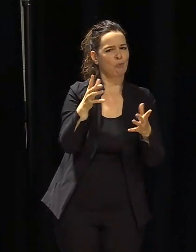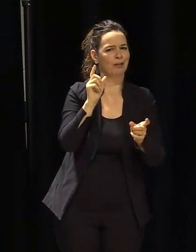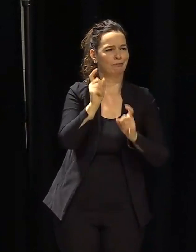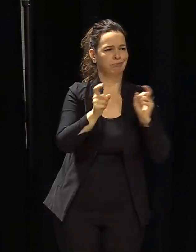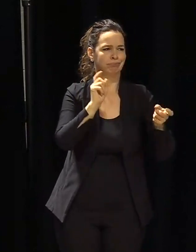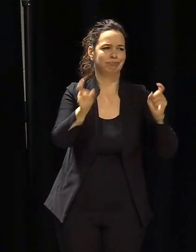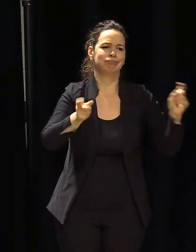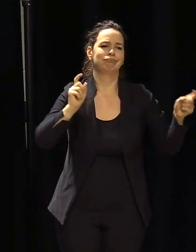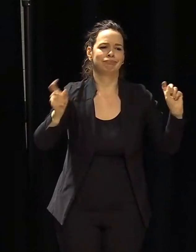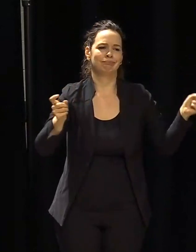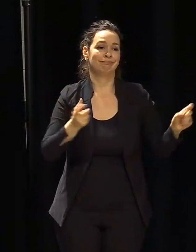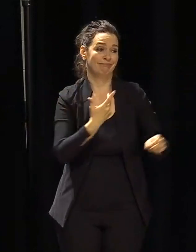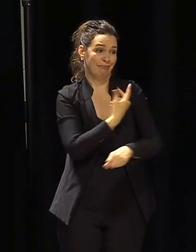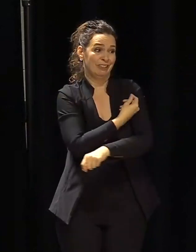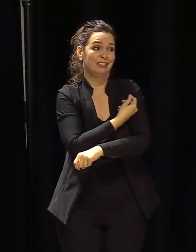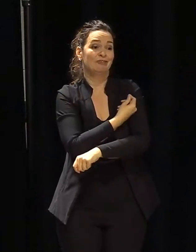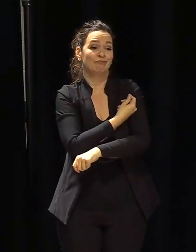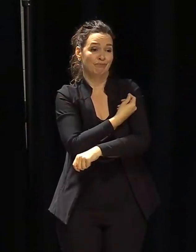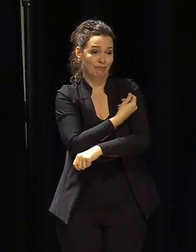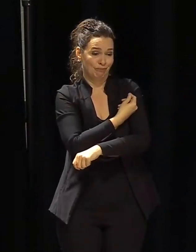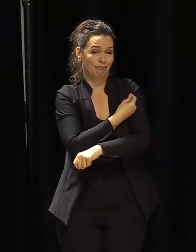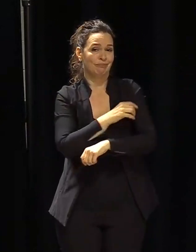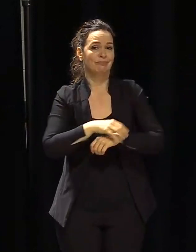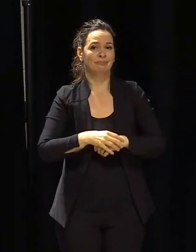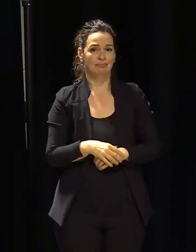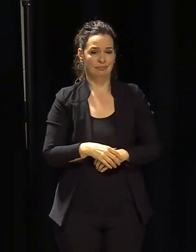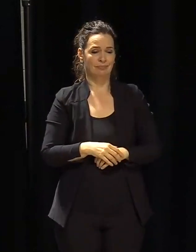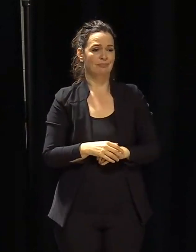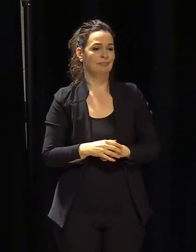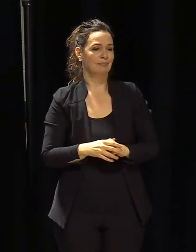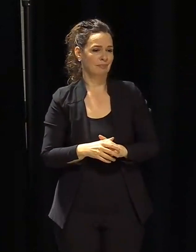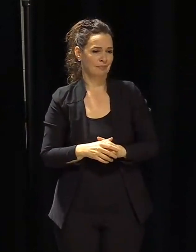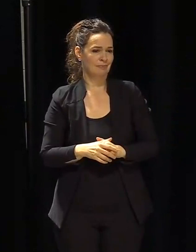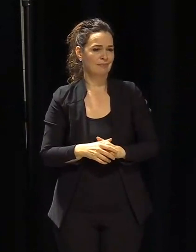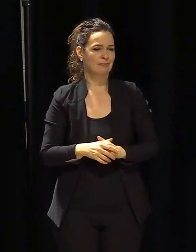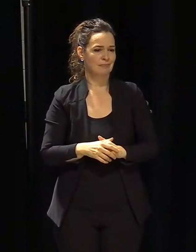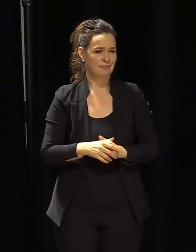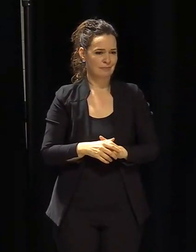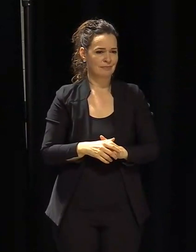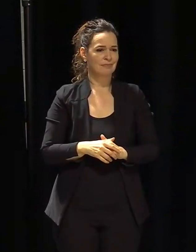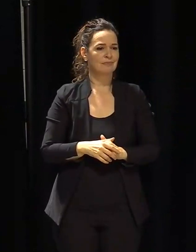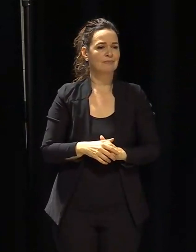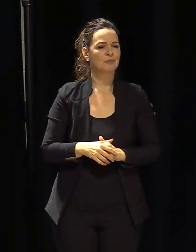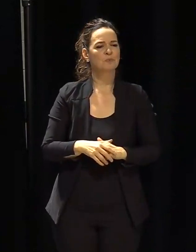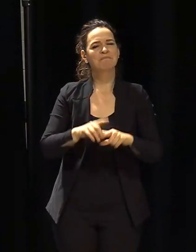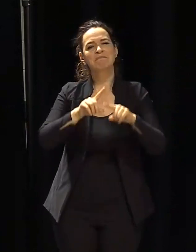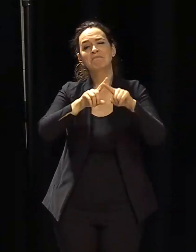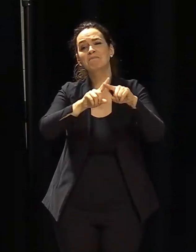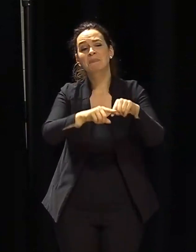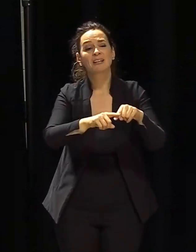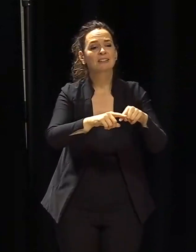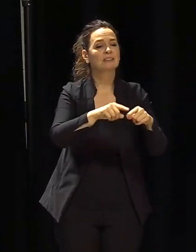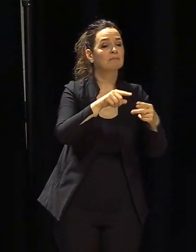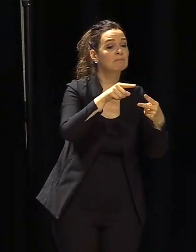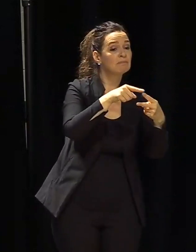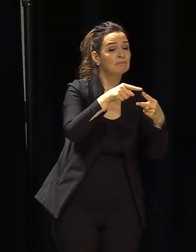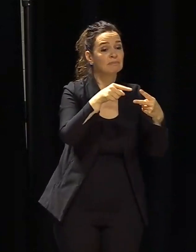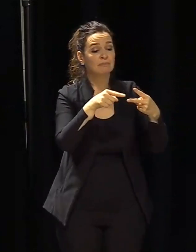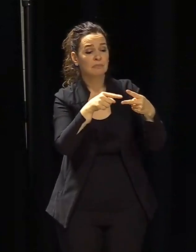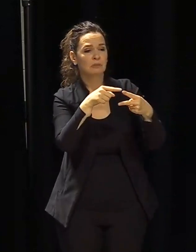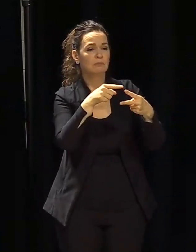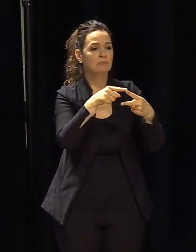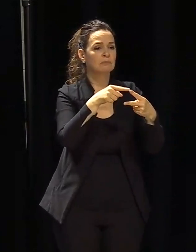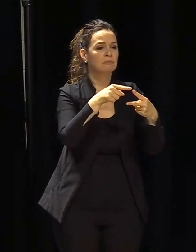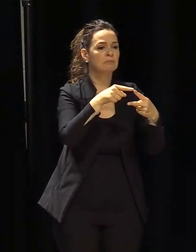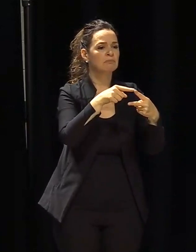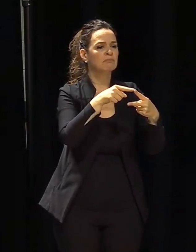have those types of, that infrastructure, they'll be the distribution points, not just for their employees, but potentially for other